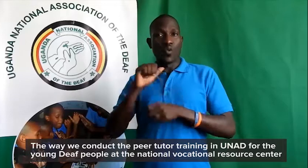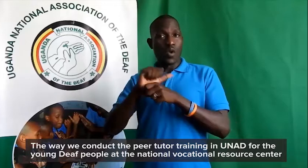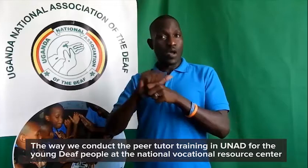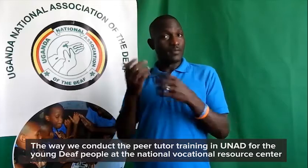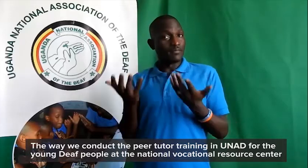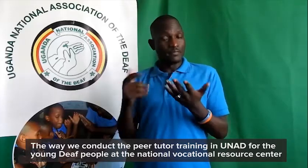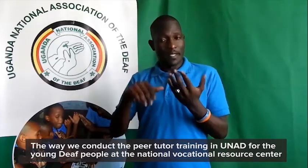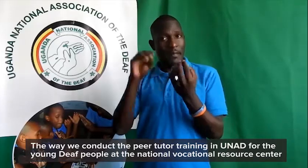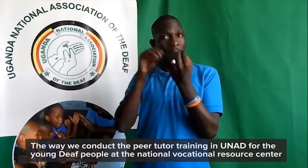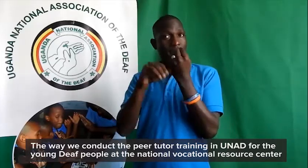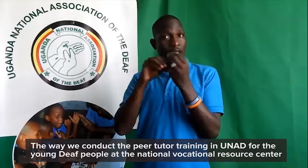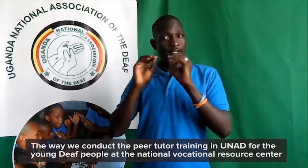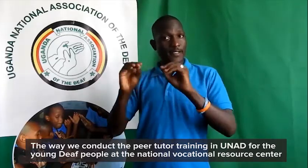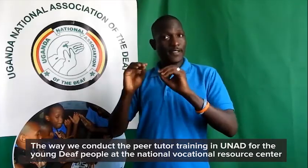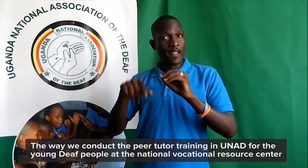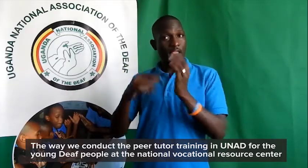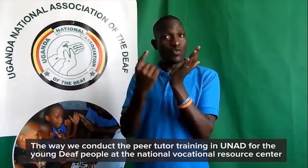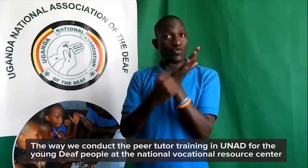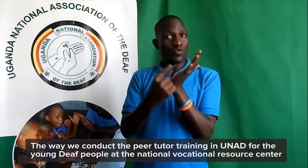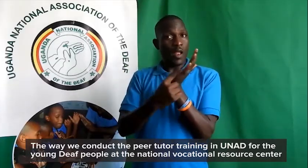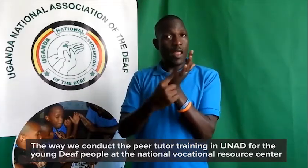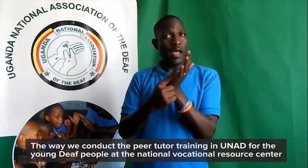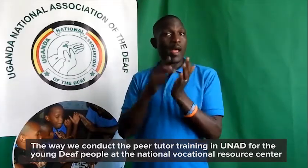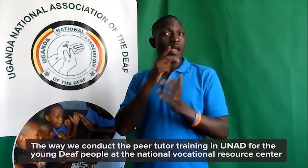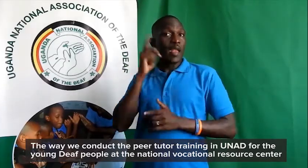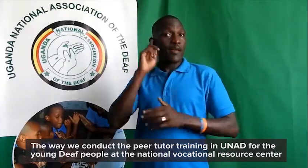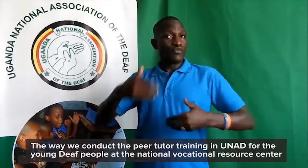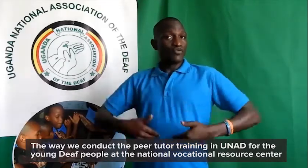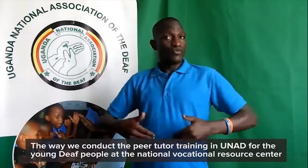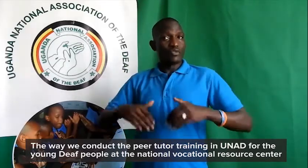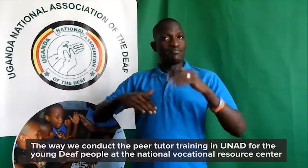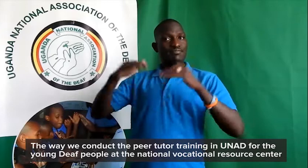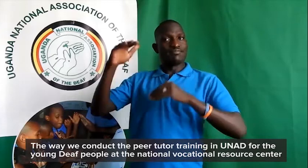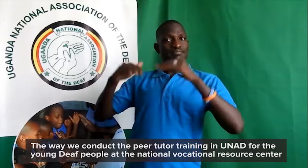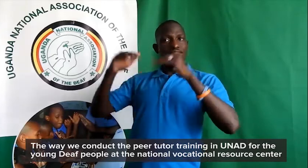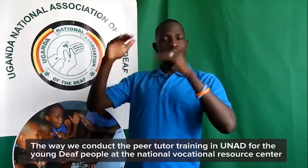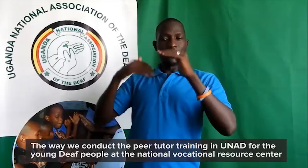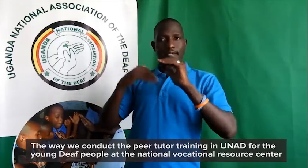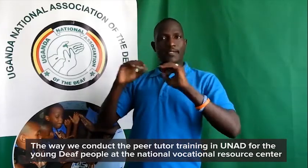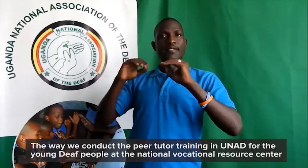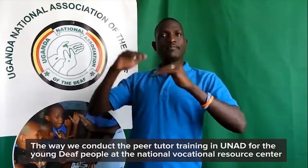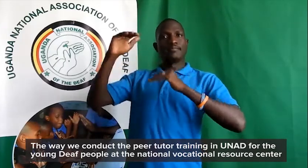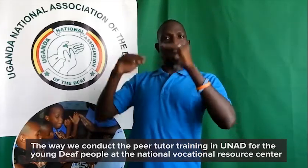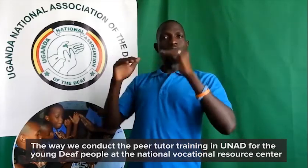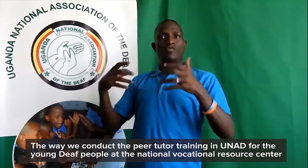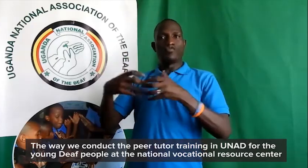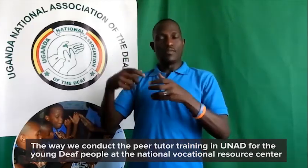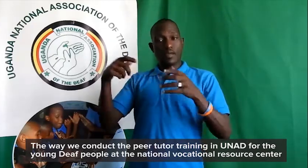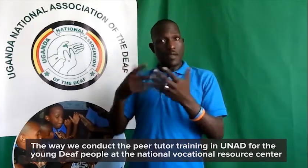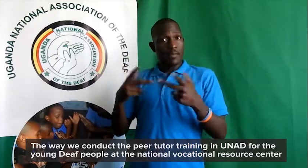The way we conduct the peer tutor training in UNAD for the young deaf people